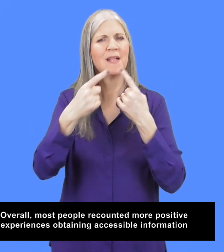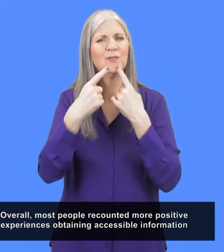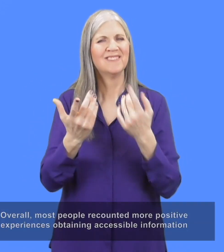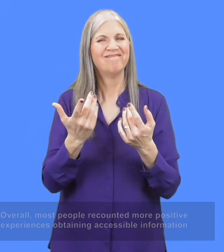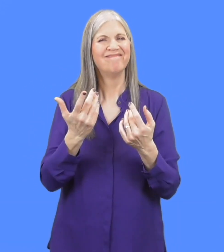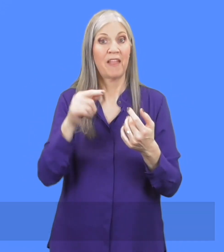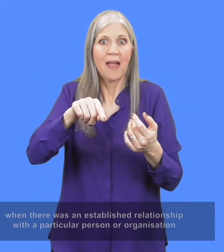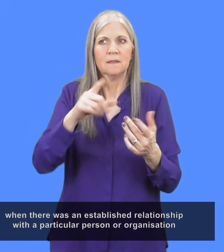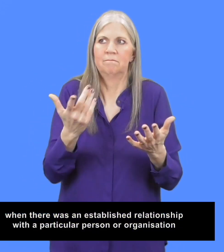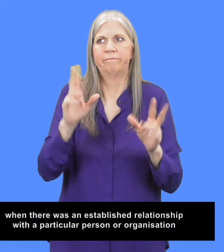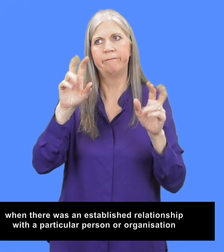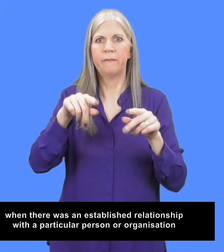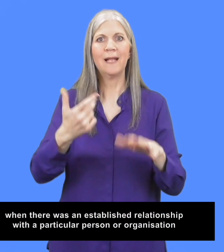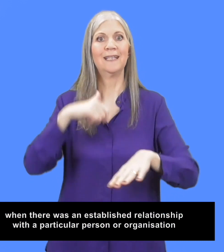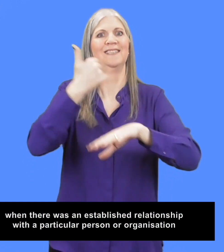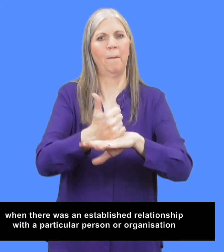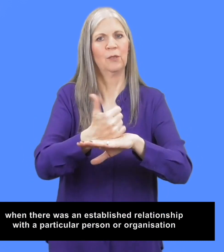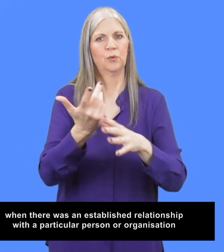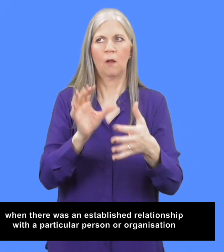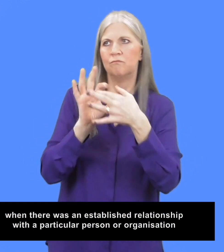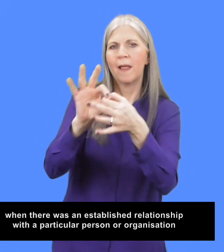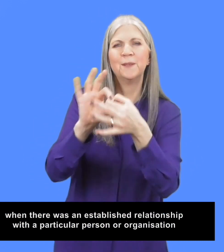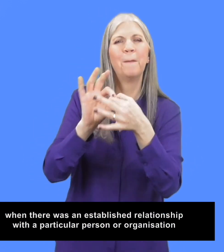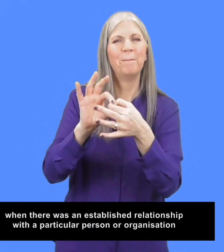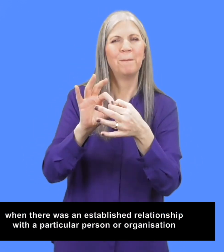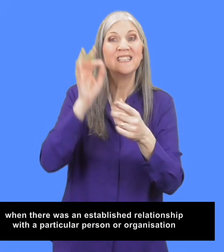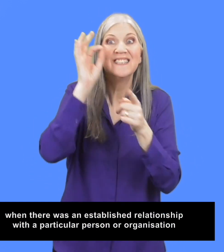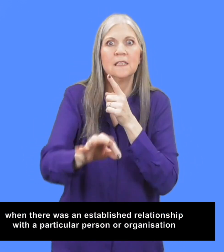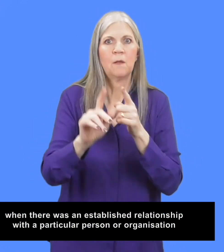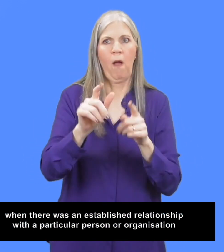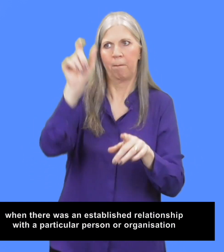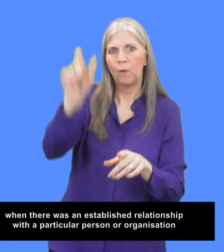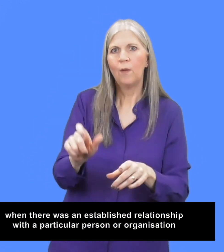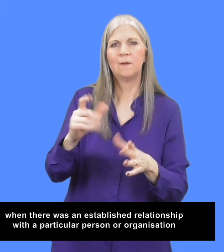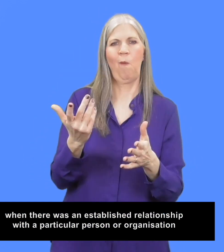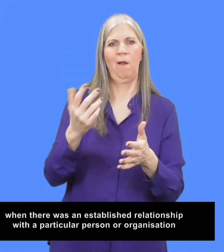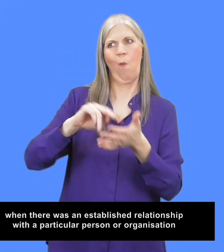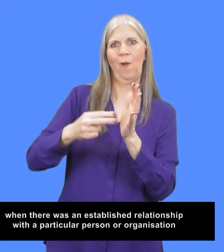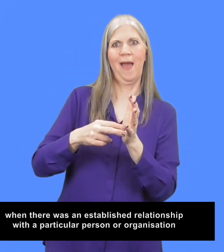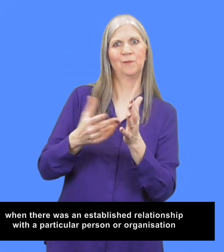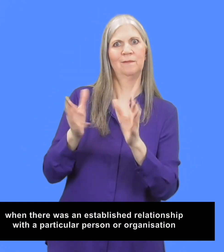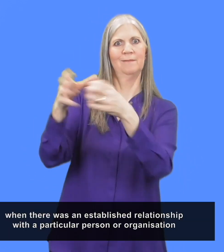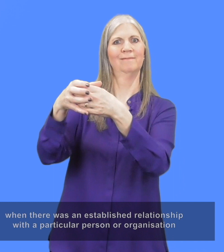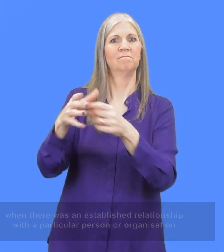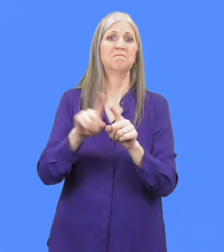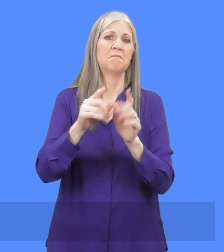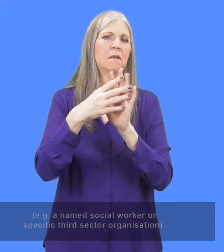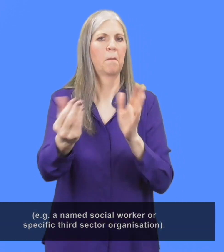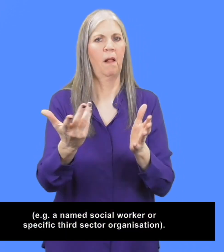when there was an established relationship with a particular person or organisation. For example, a named